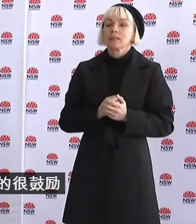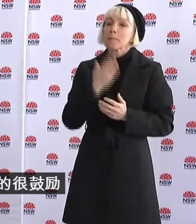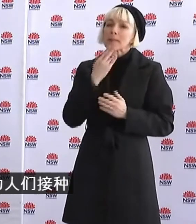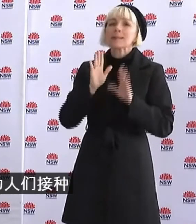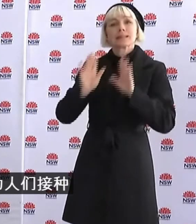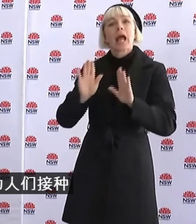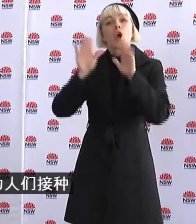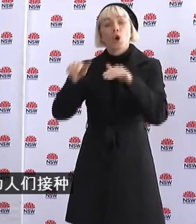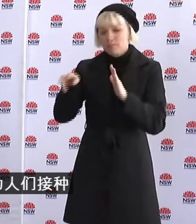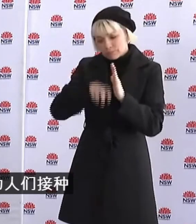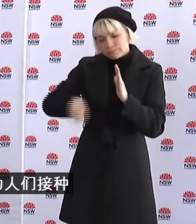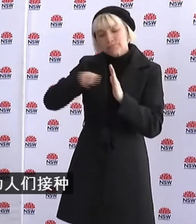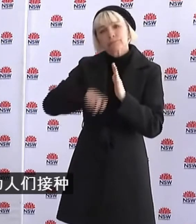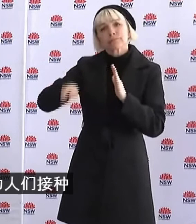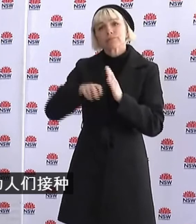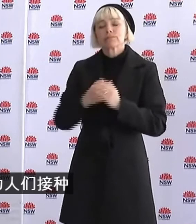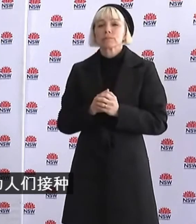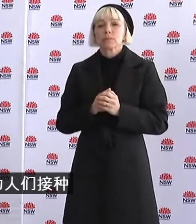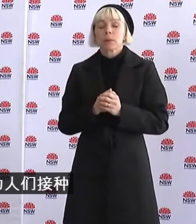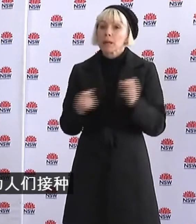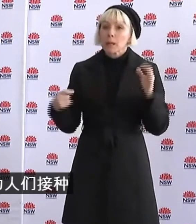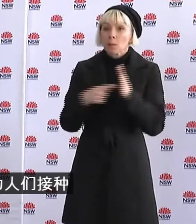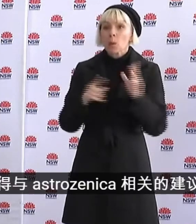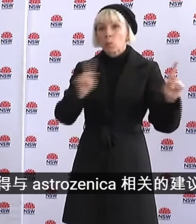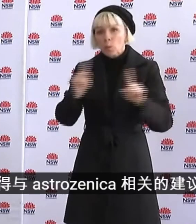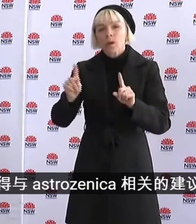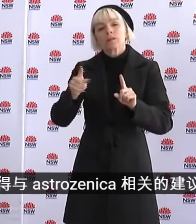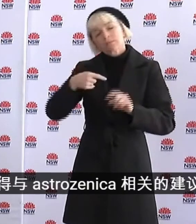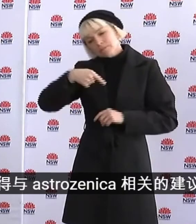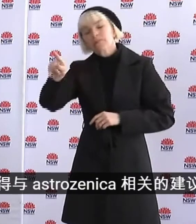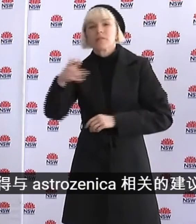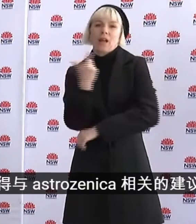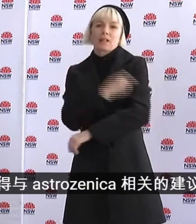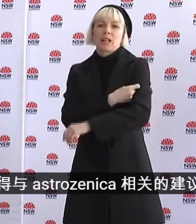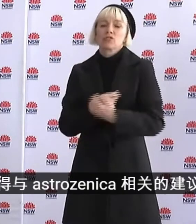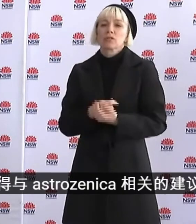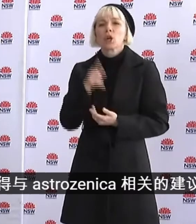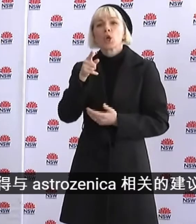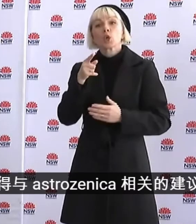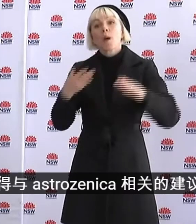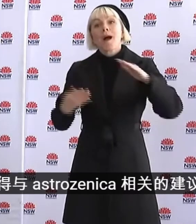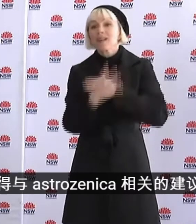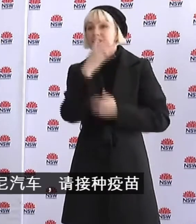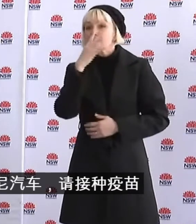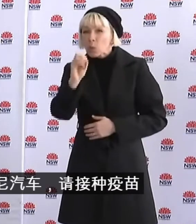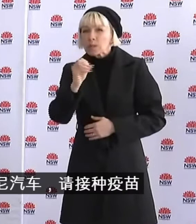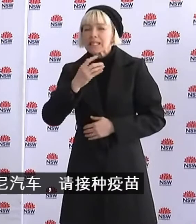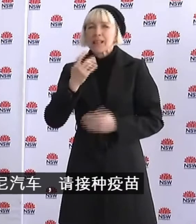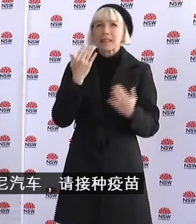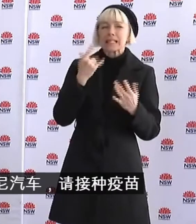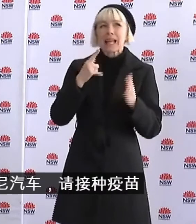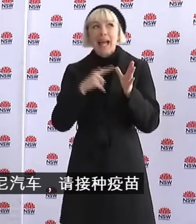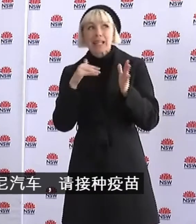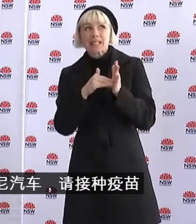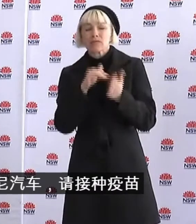really encouraging people to get vaccinated, and we're really encouraging people to get advice from their GP if they're under 40 in relation to the AstraZeneca vaccine. If you're